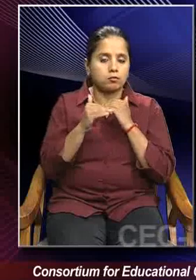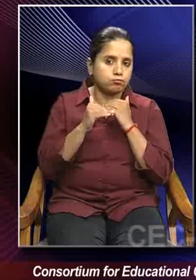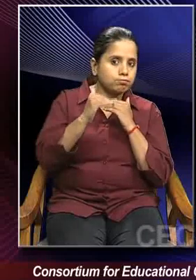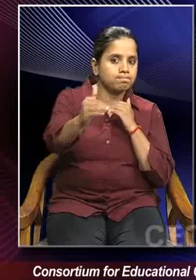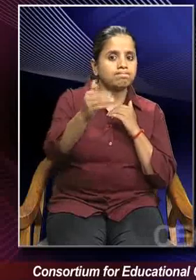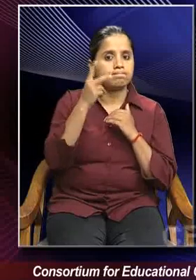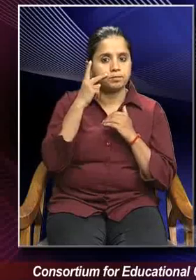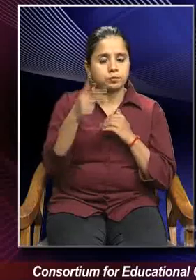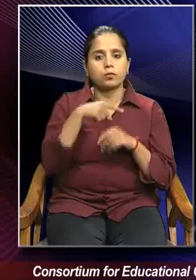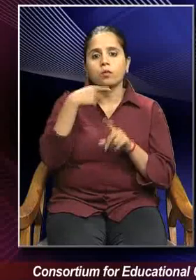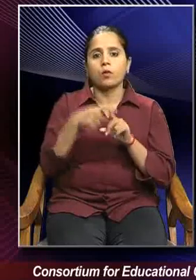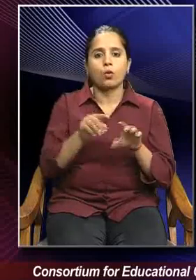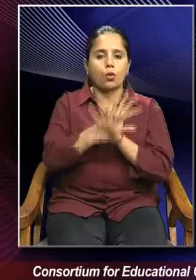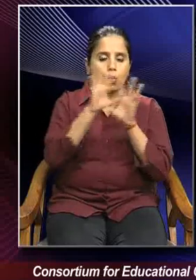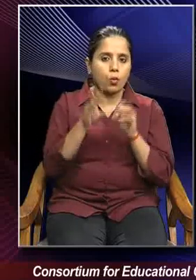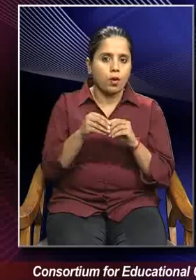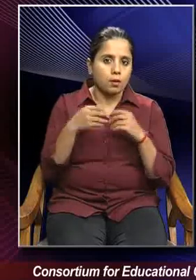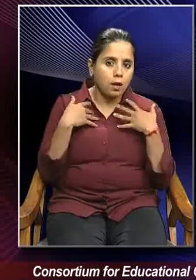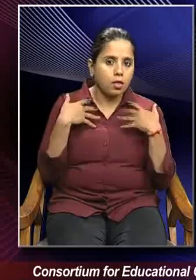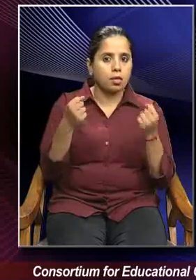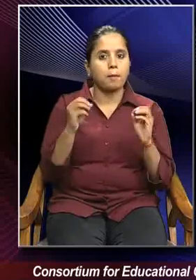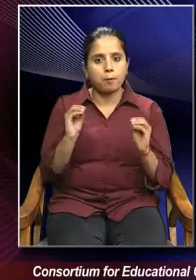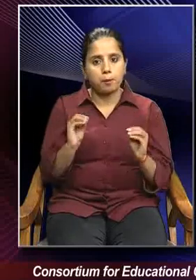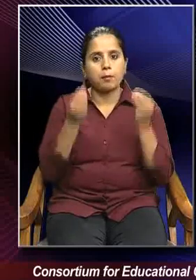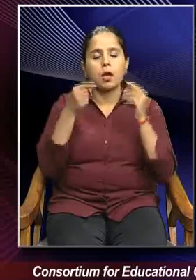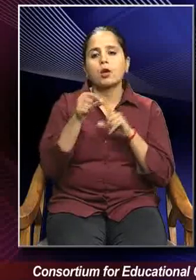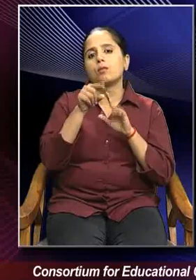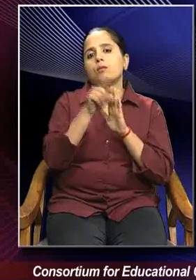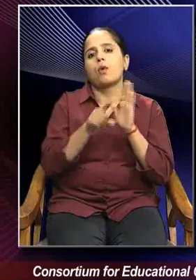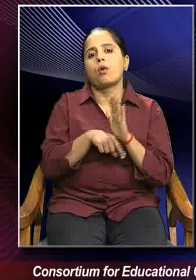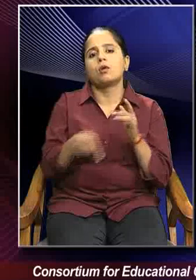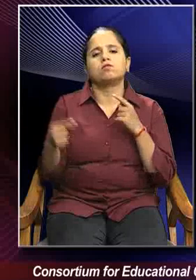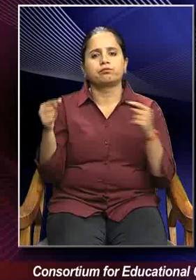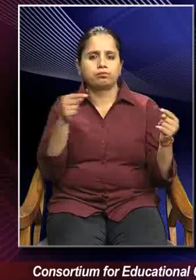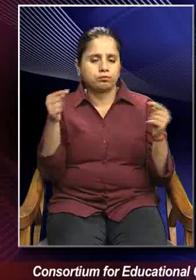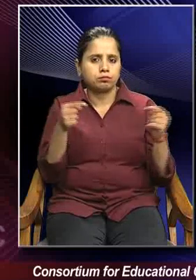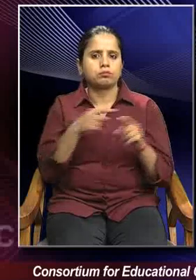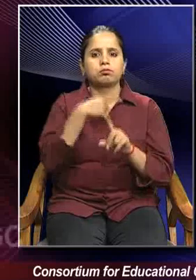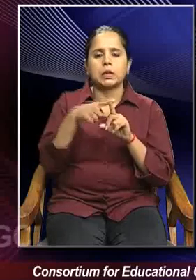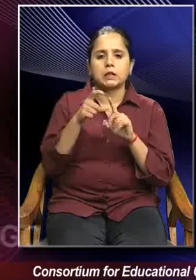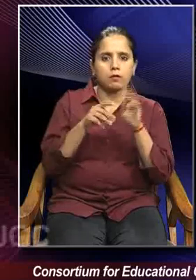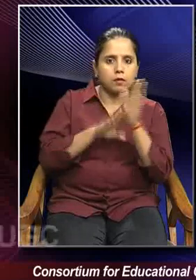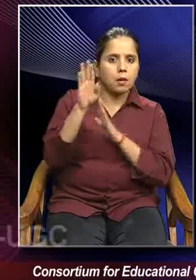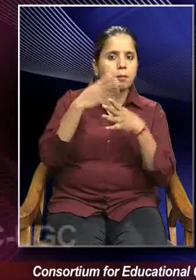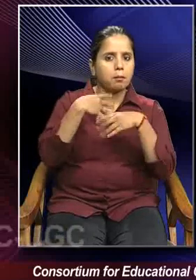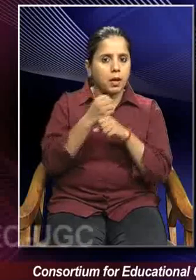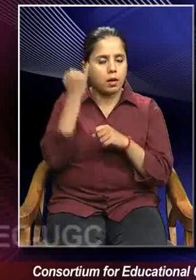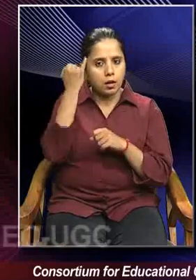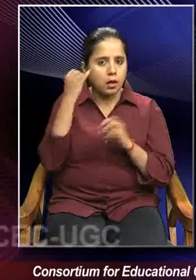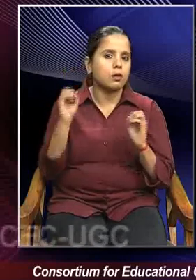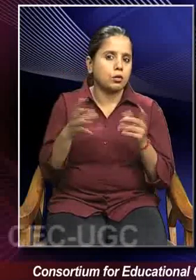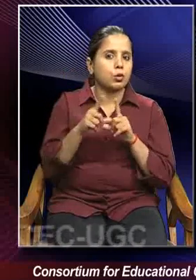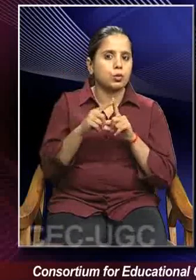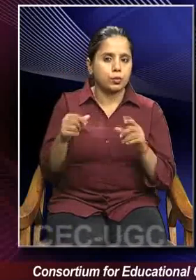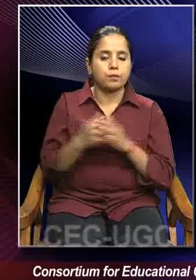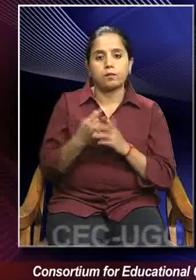sustainability and holistic well-being in policy debates and the developmental initiatives.